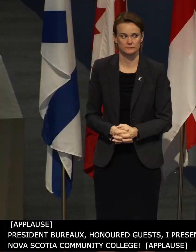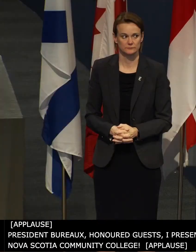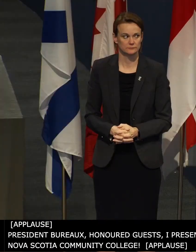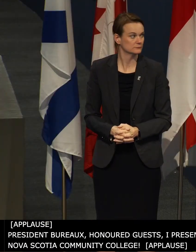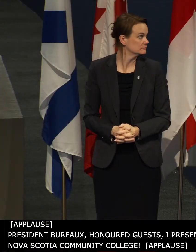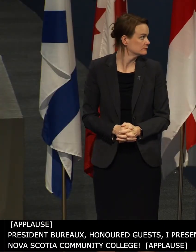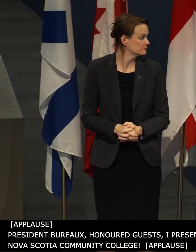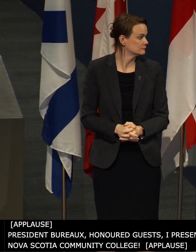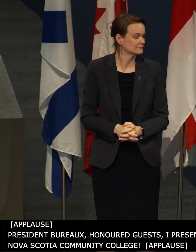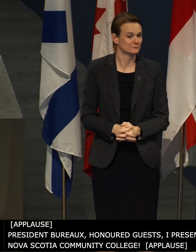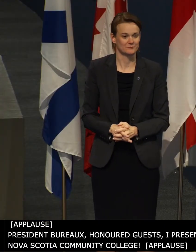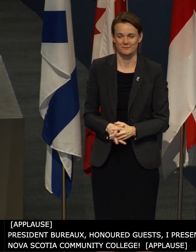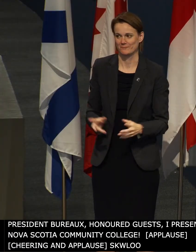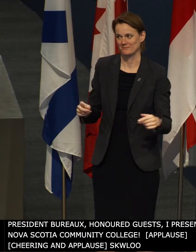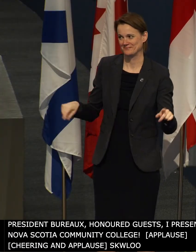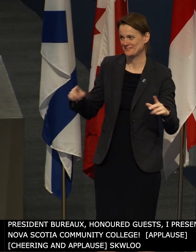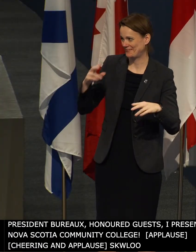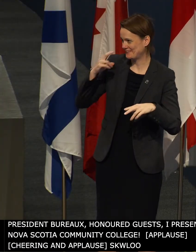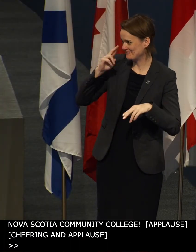You guys are so much fun.